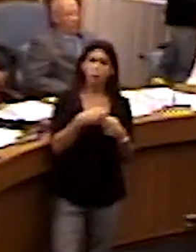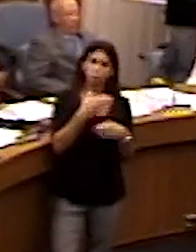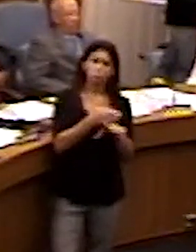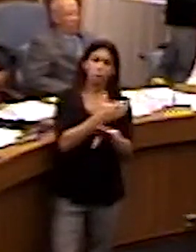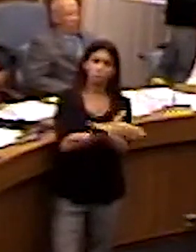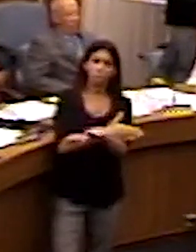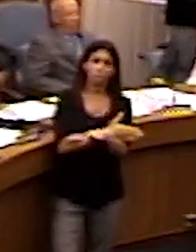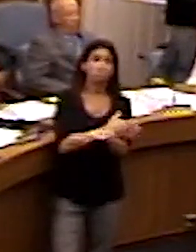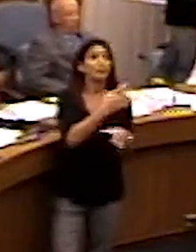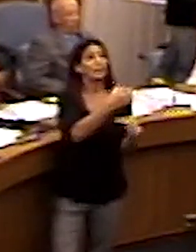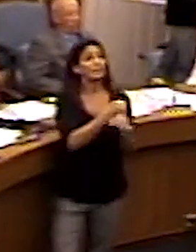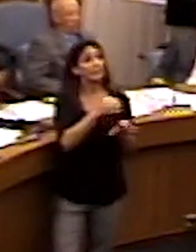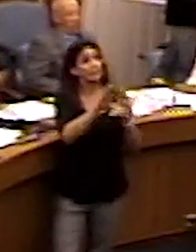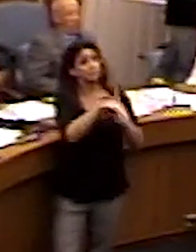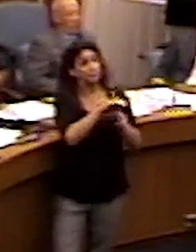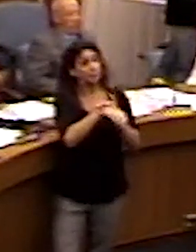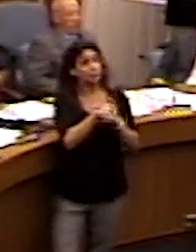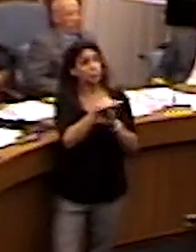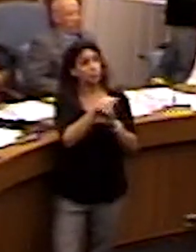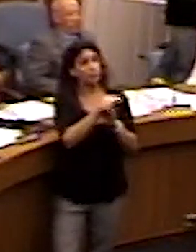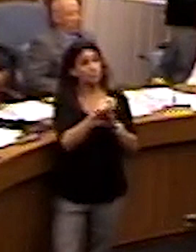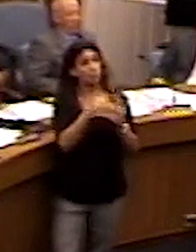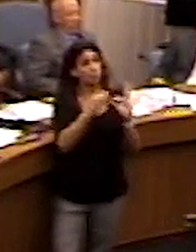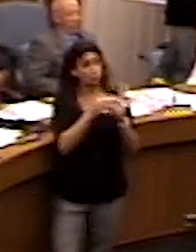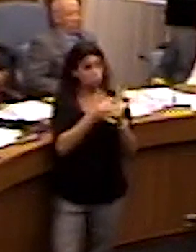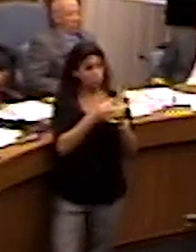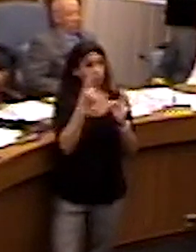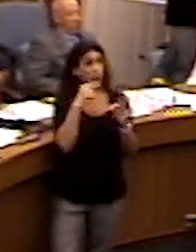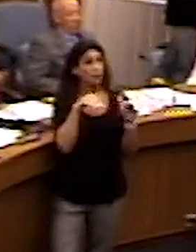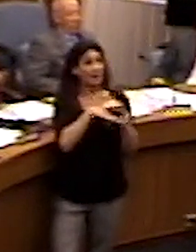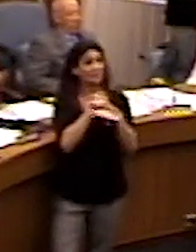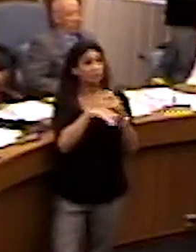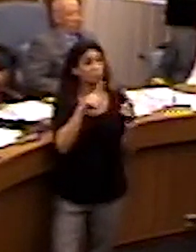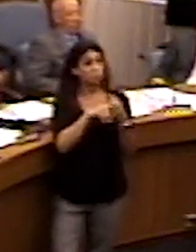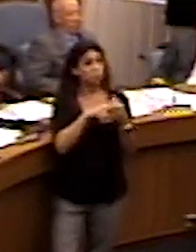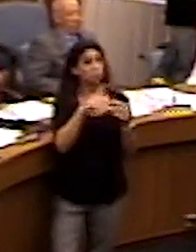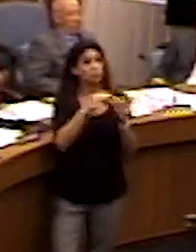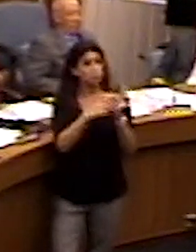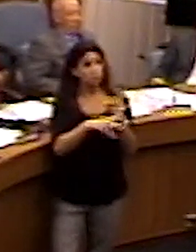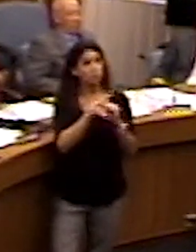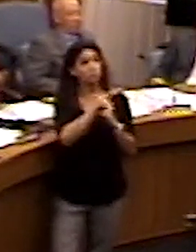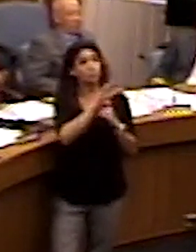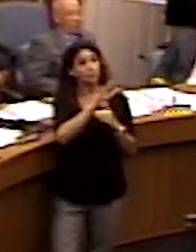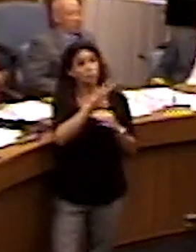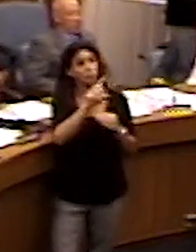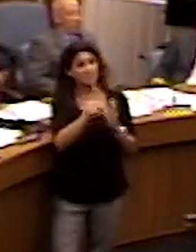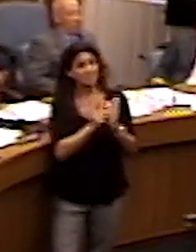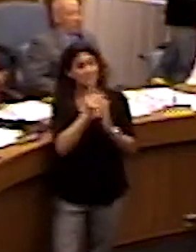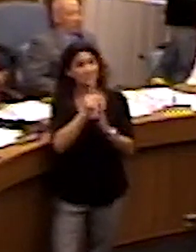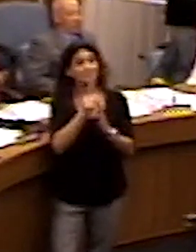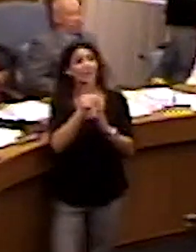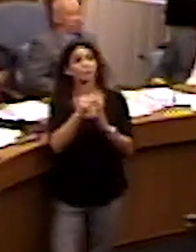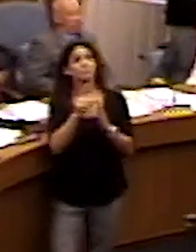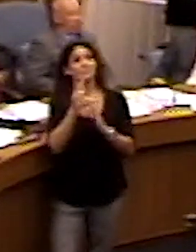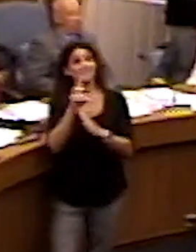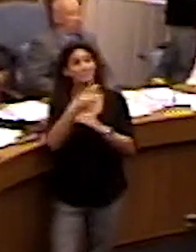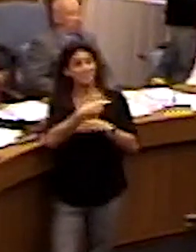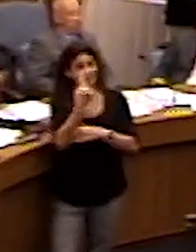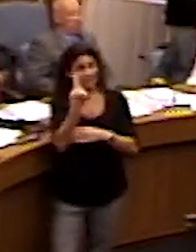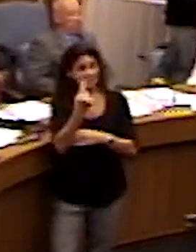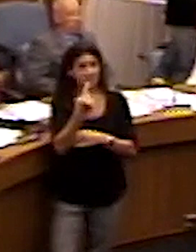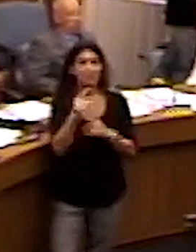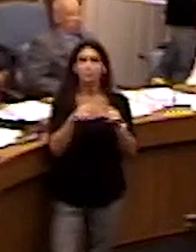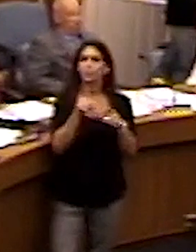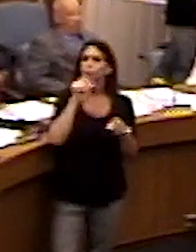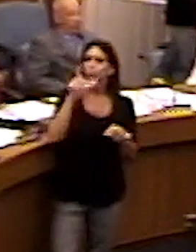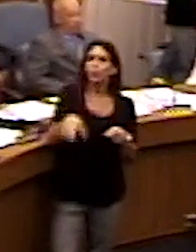Get video remote interpreting, get have access to an interpreter 24/7. But you don't pay for